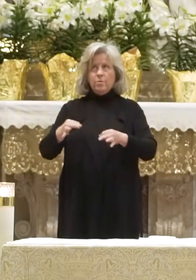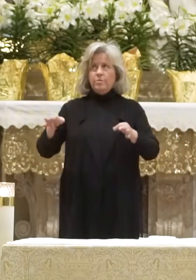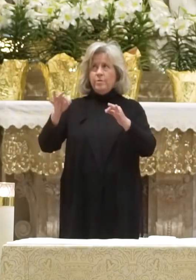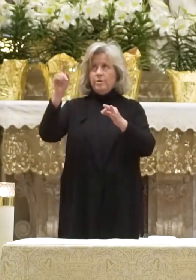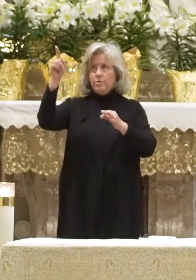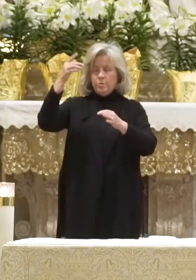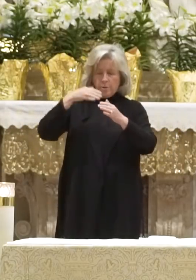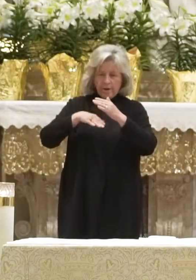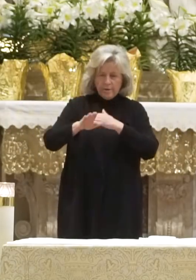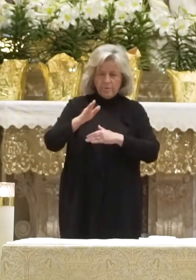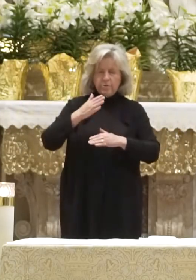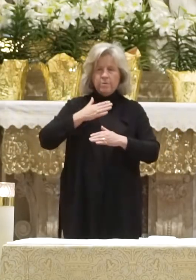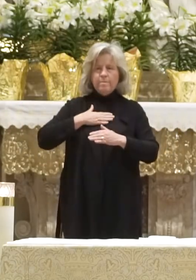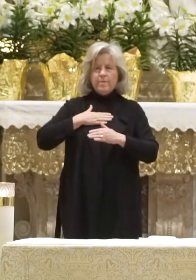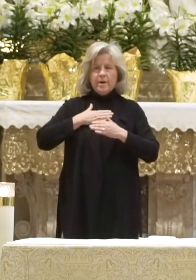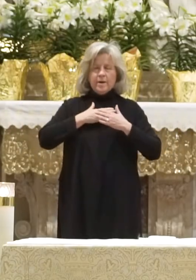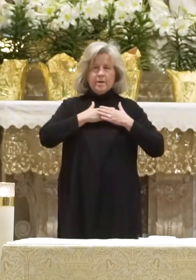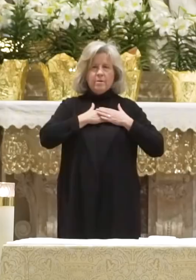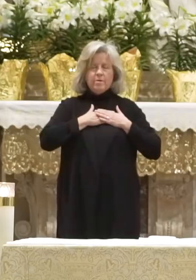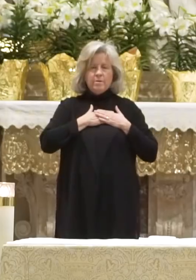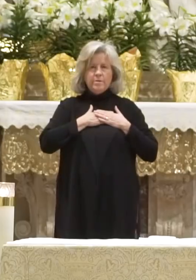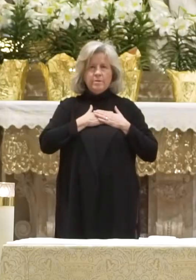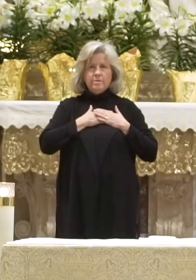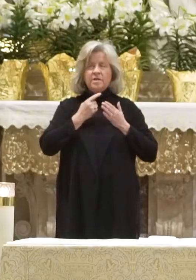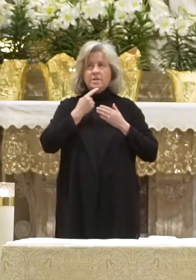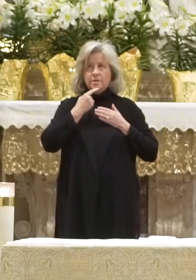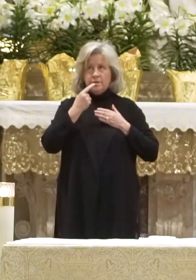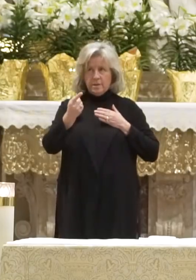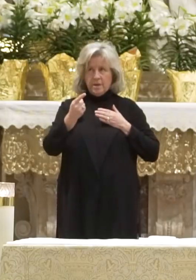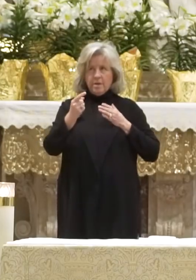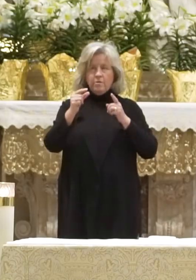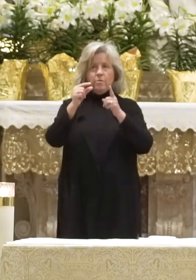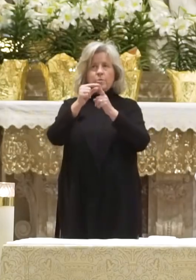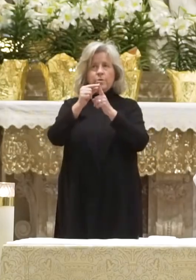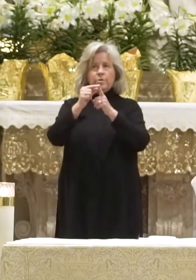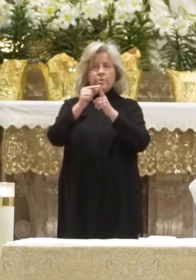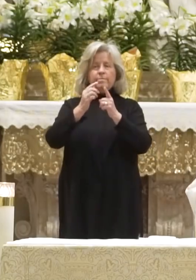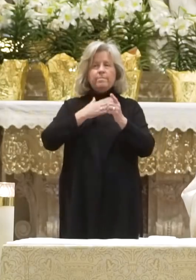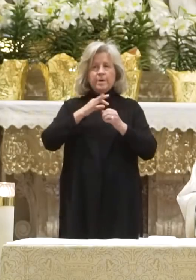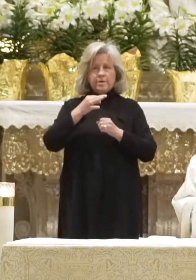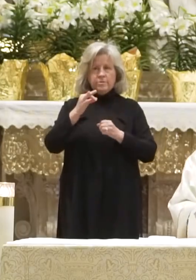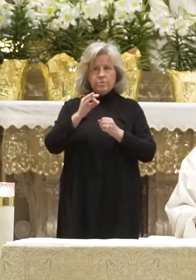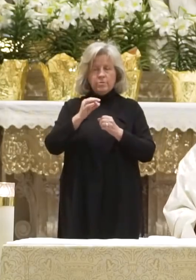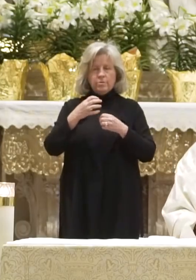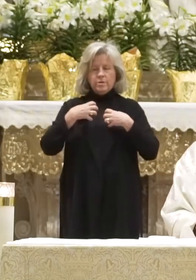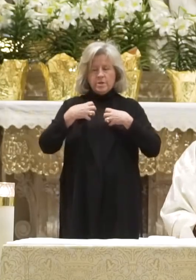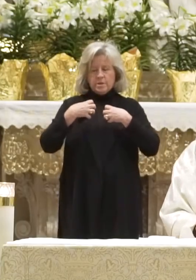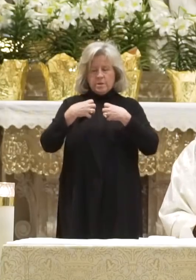roof, but only say the word, and my soul shall be healed.